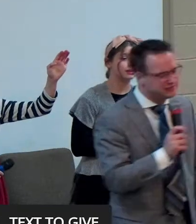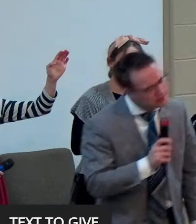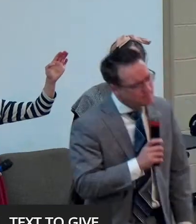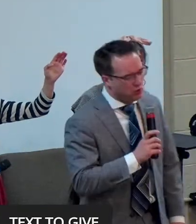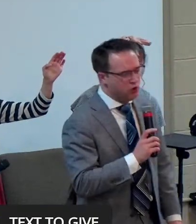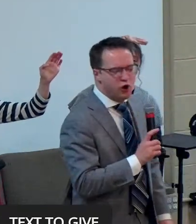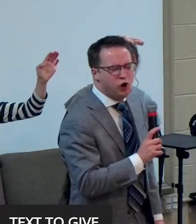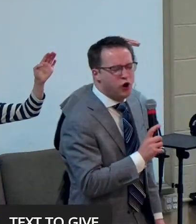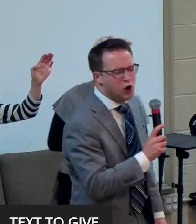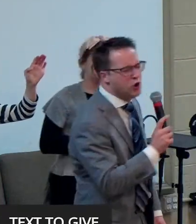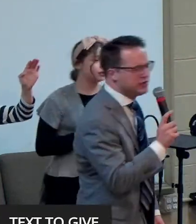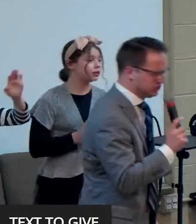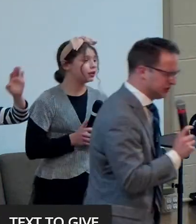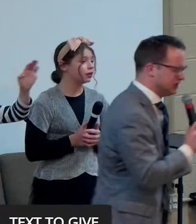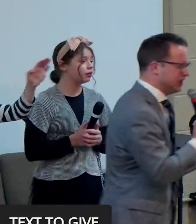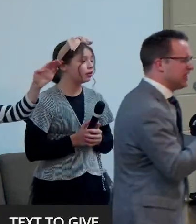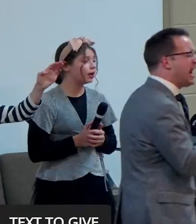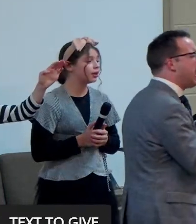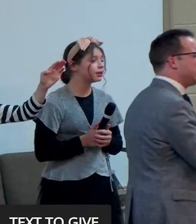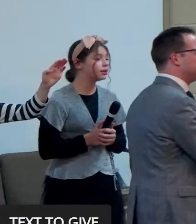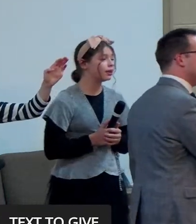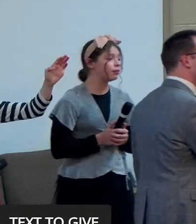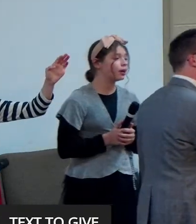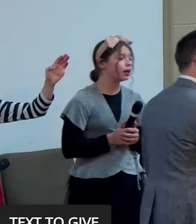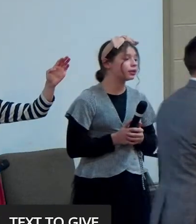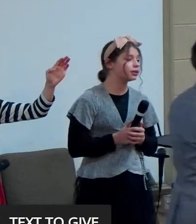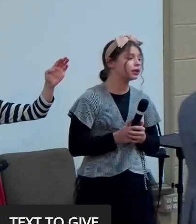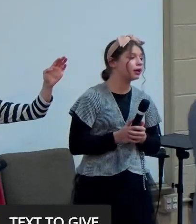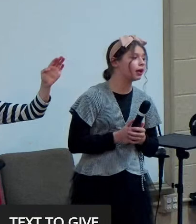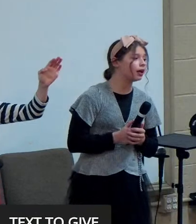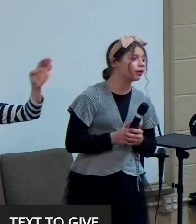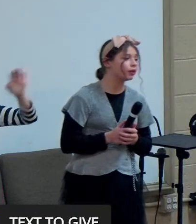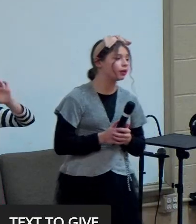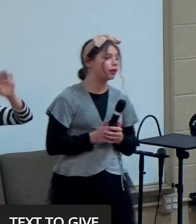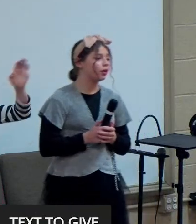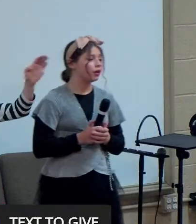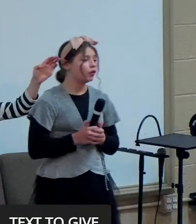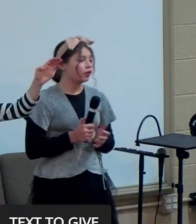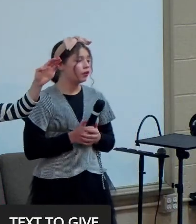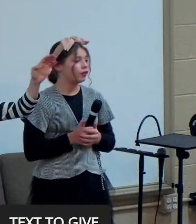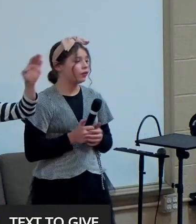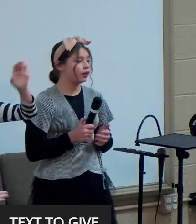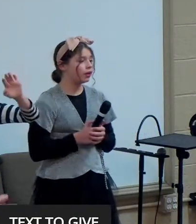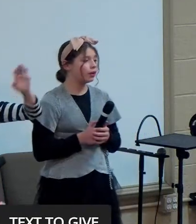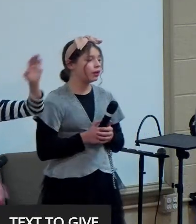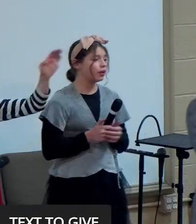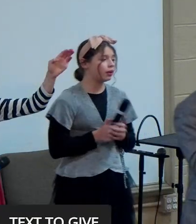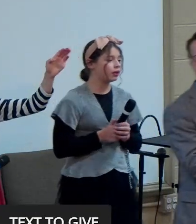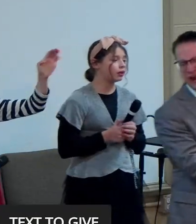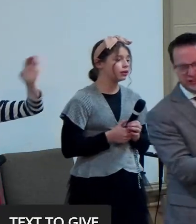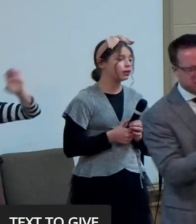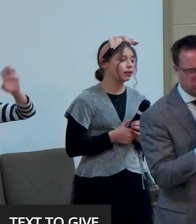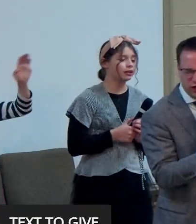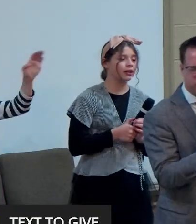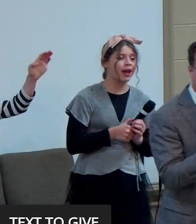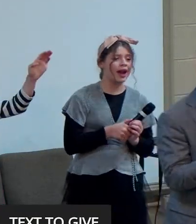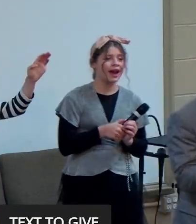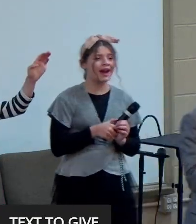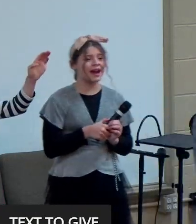race. Oh, until I see my Savior face